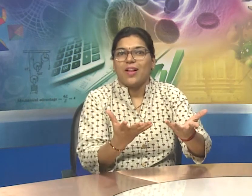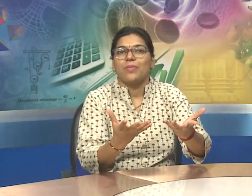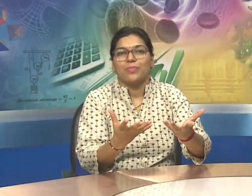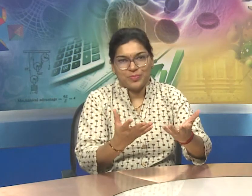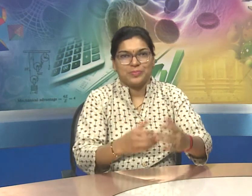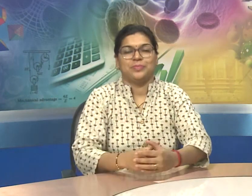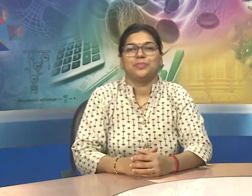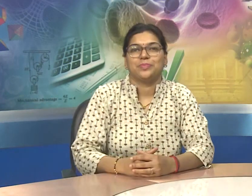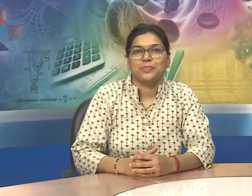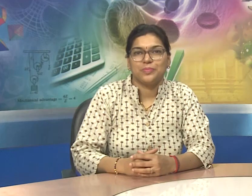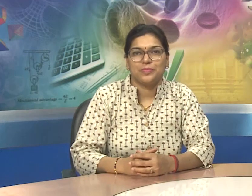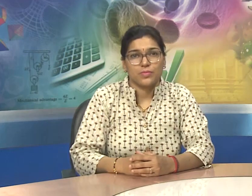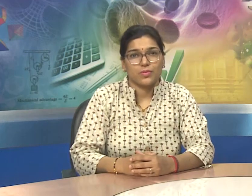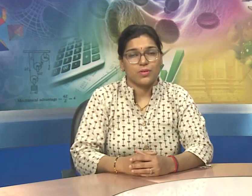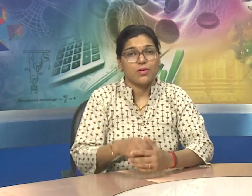man whispered.